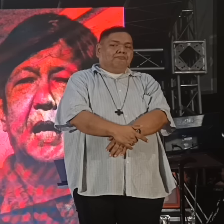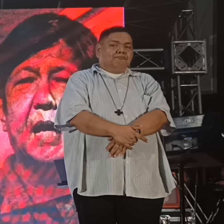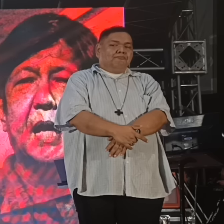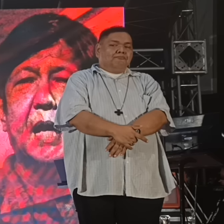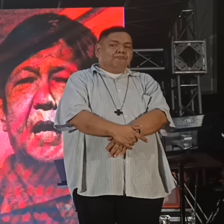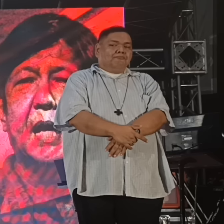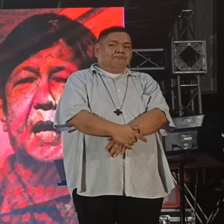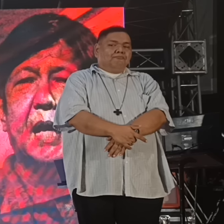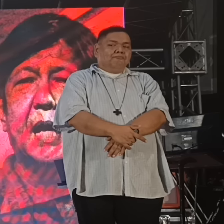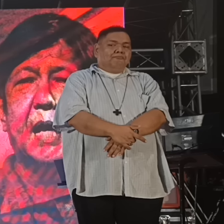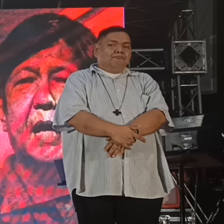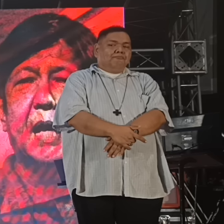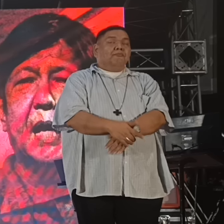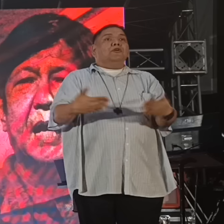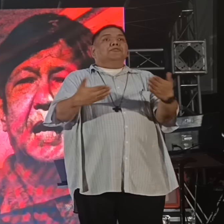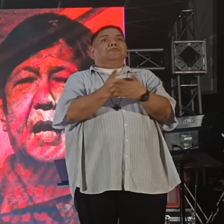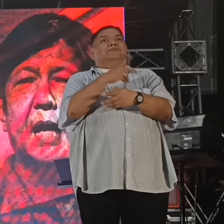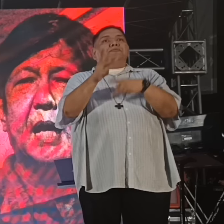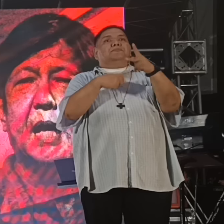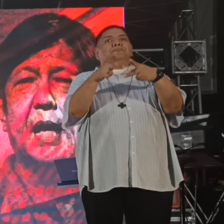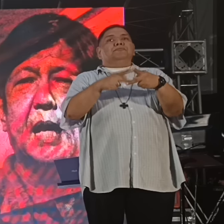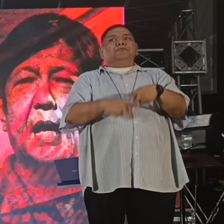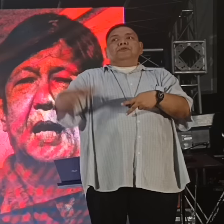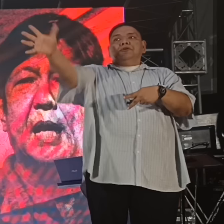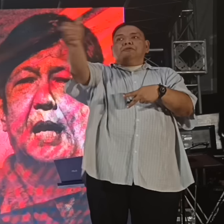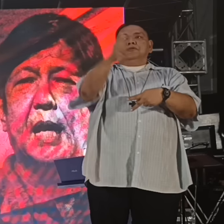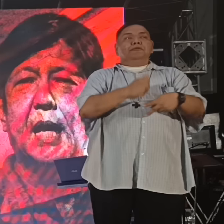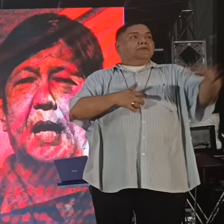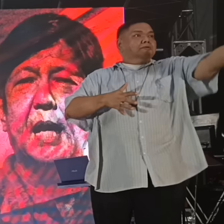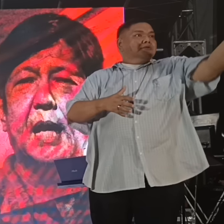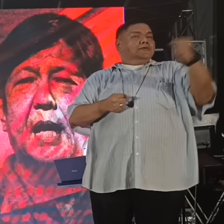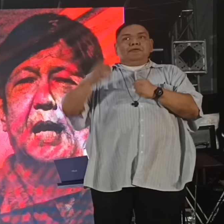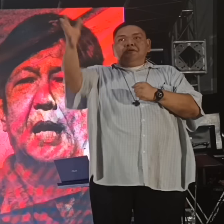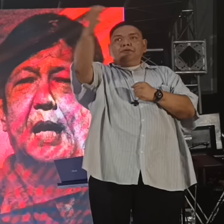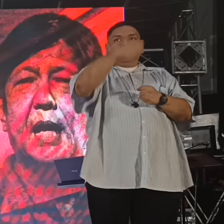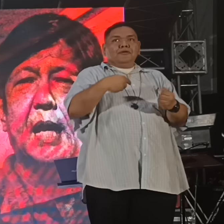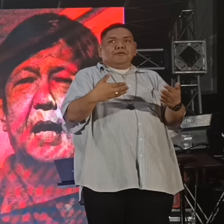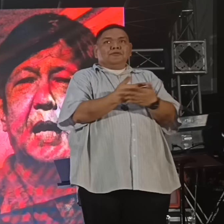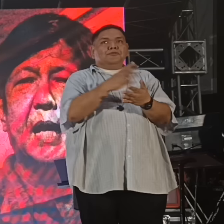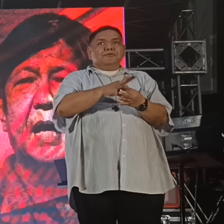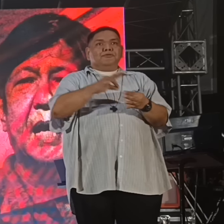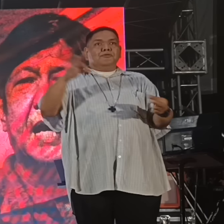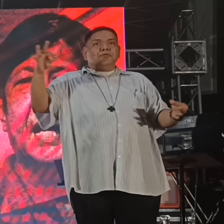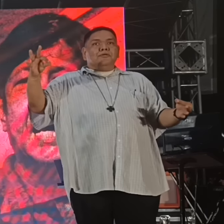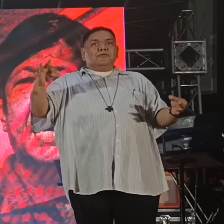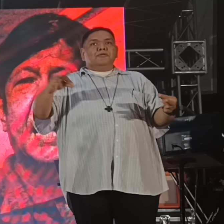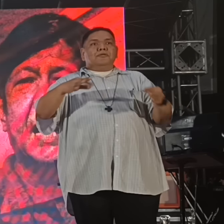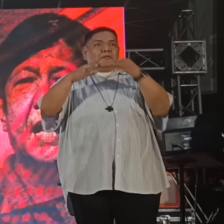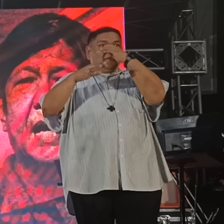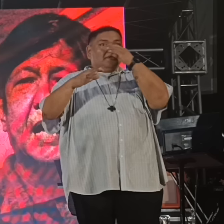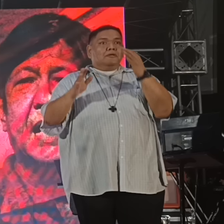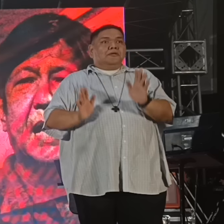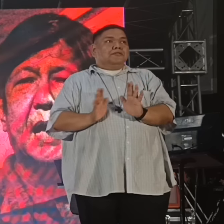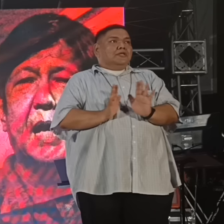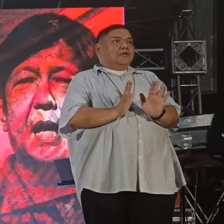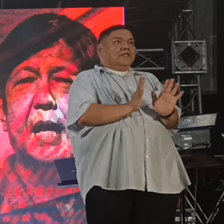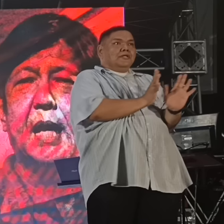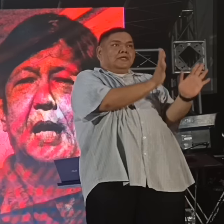Inhabited by new people with new spirit of repentance and